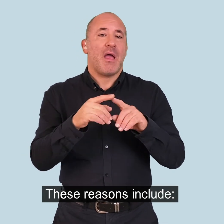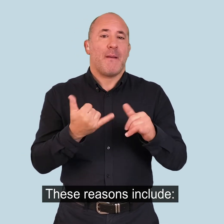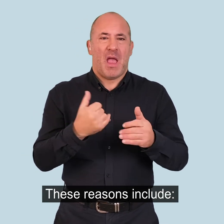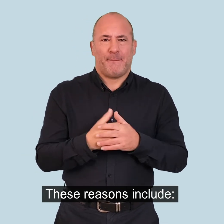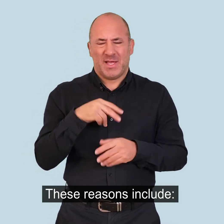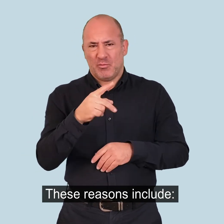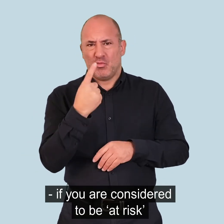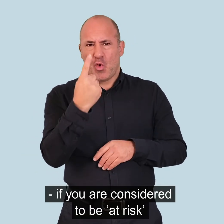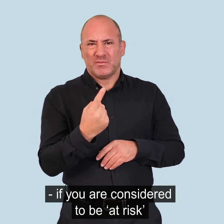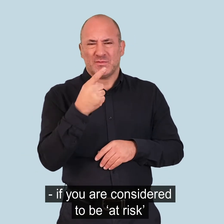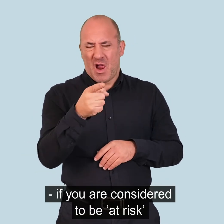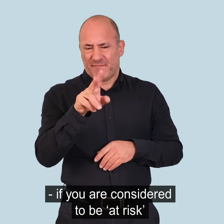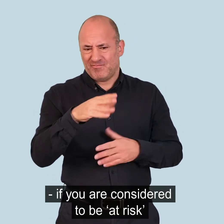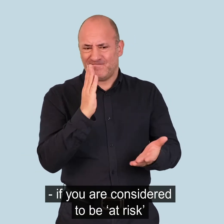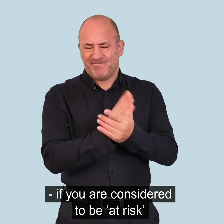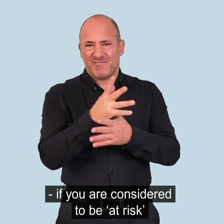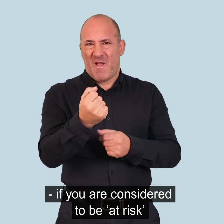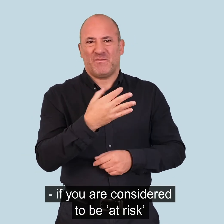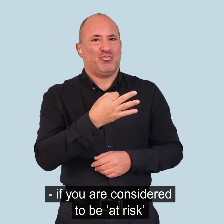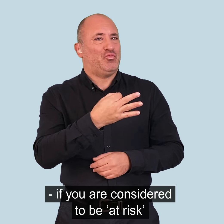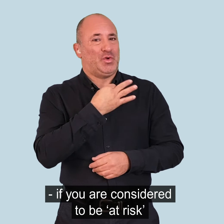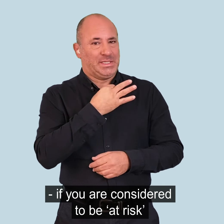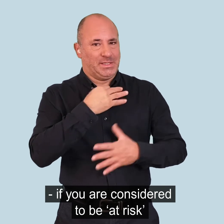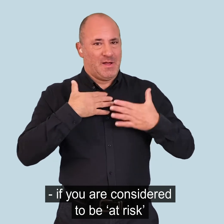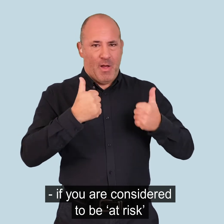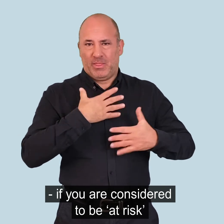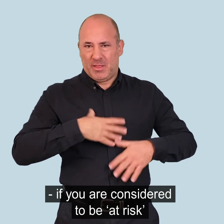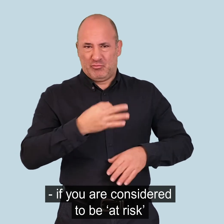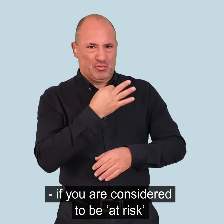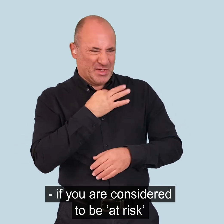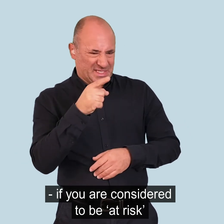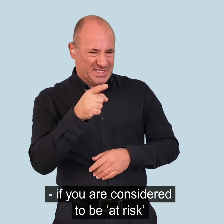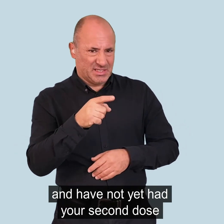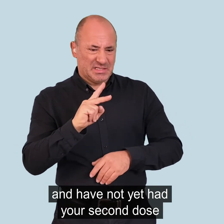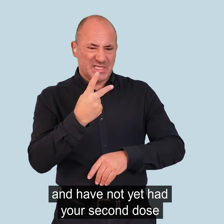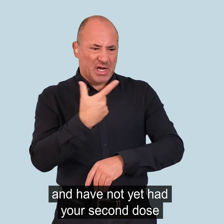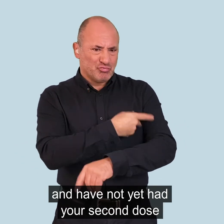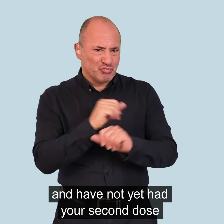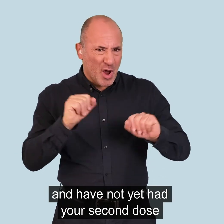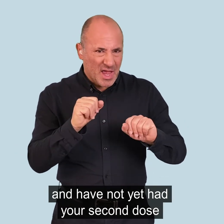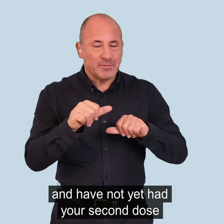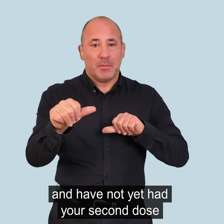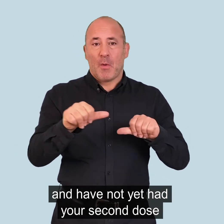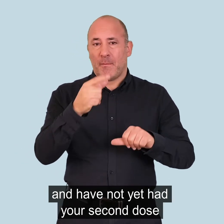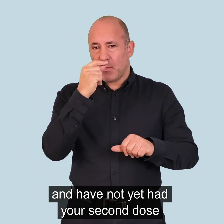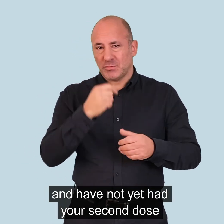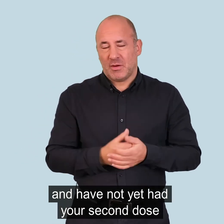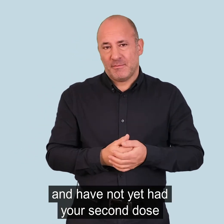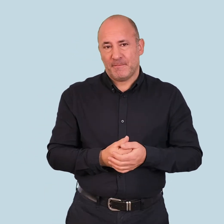reasons include if you are considered to be at risk and have not yet had your second dose, if you